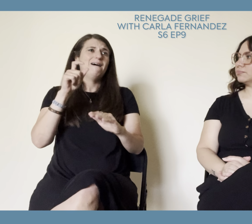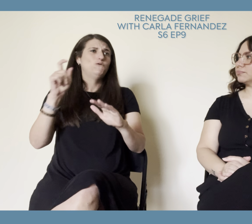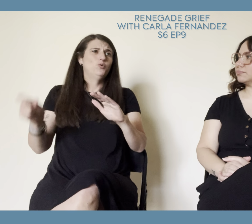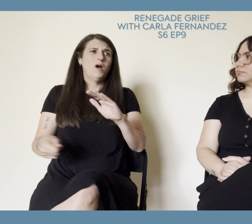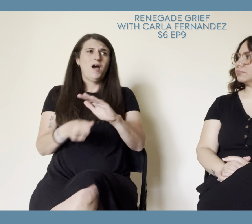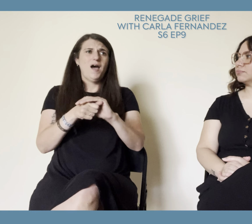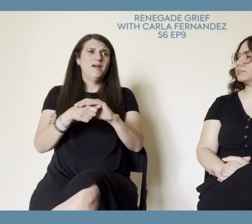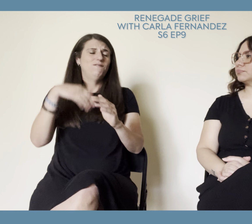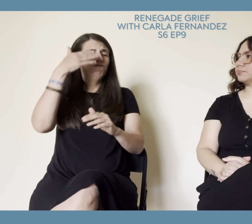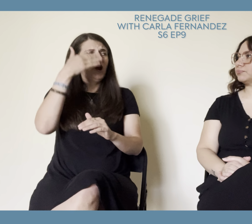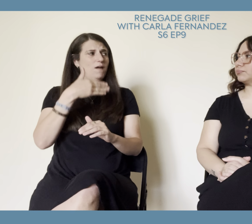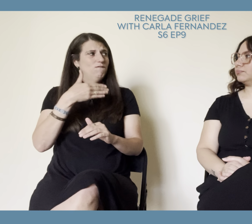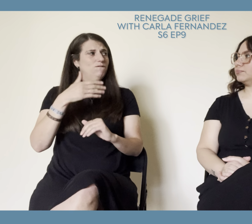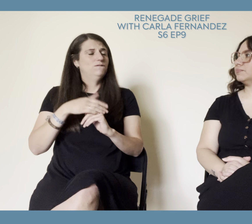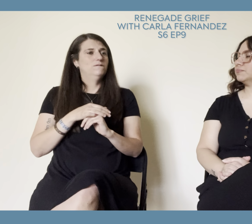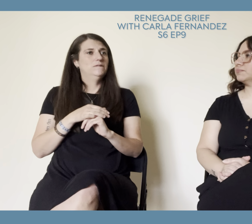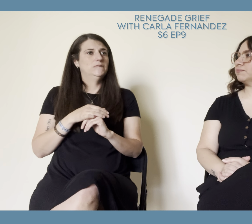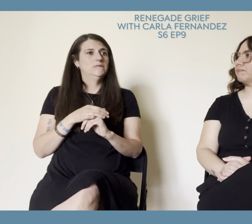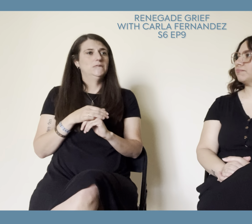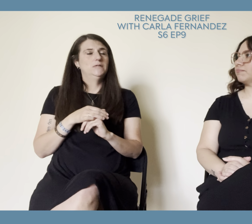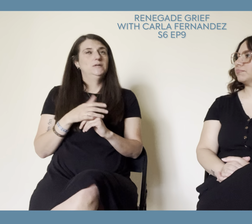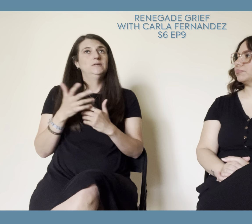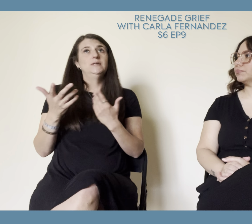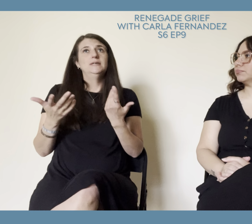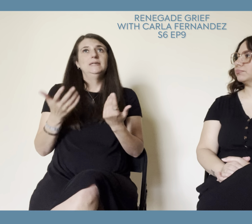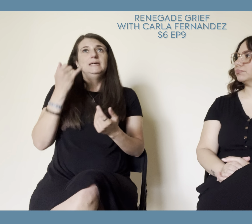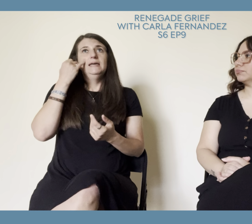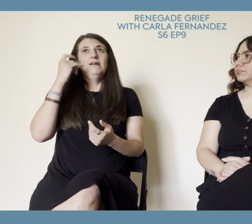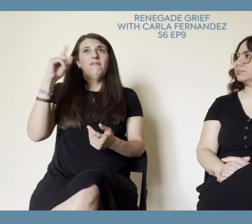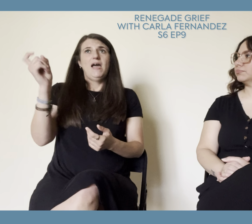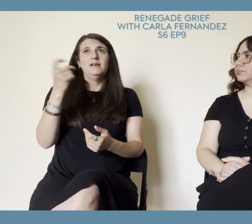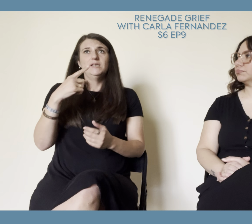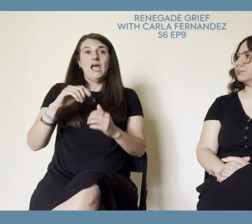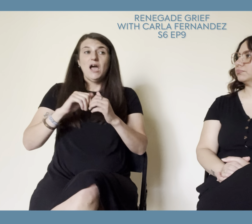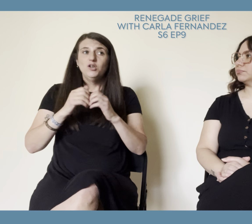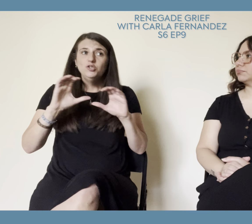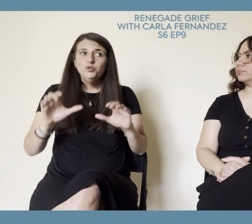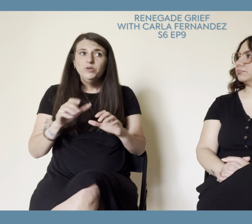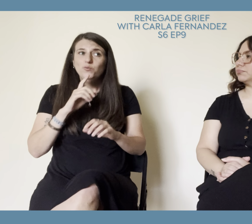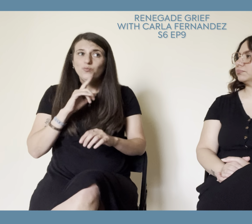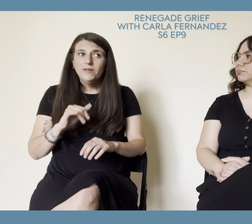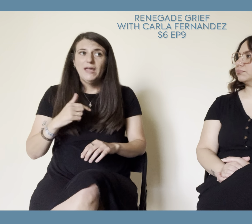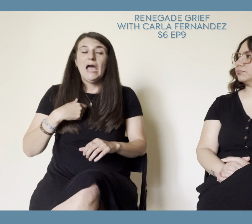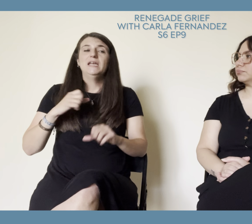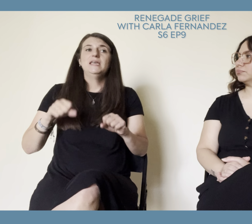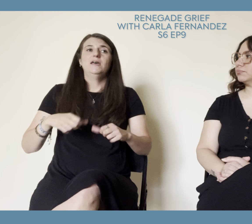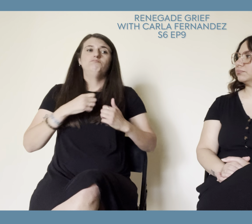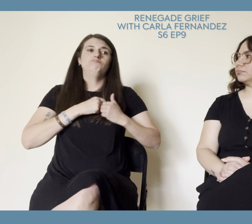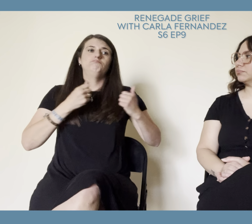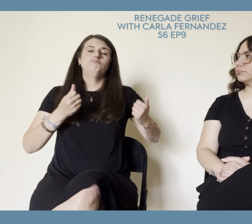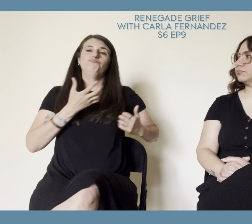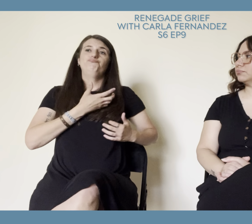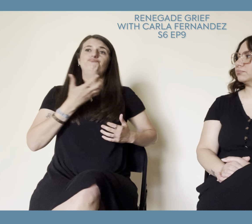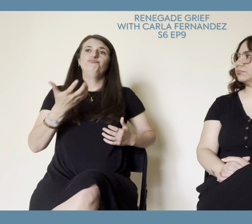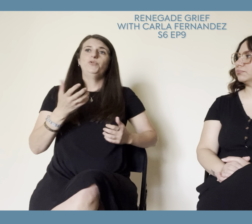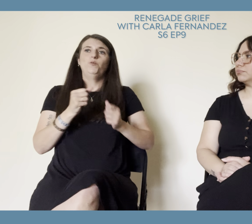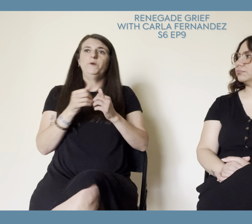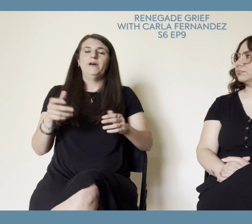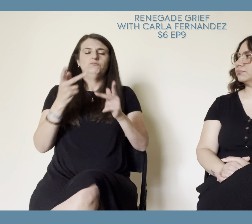who I could, when they asked me like, how are you doing really, I could tell them without having to do the mental calculation of, ooh, is